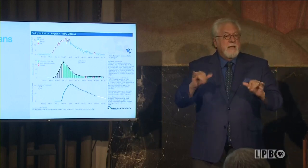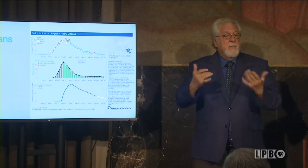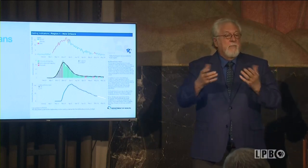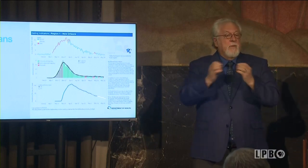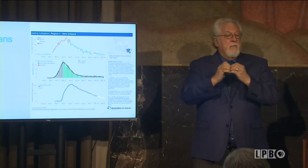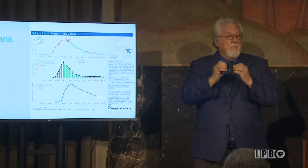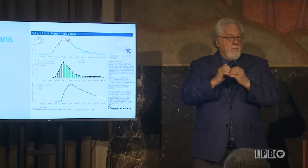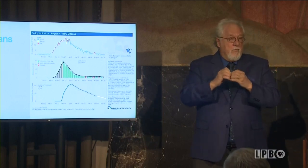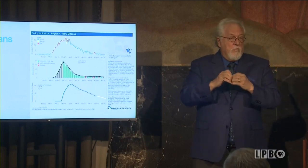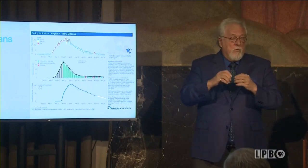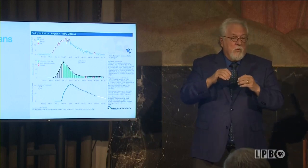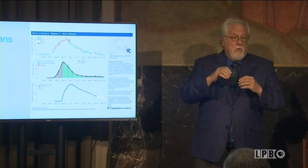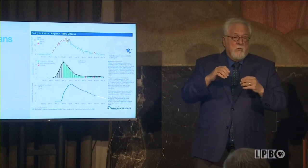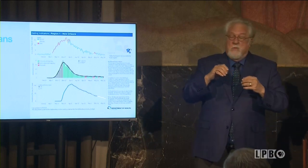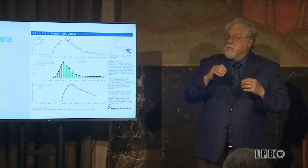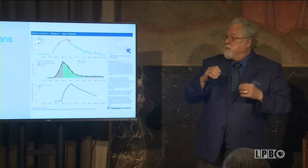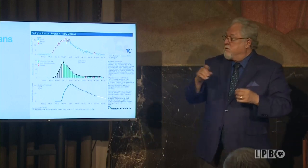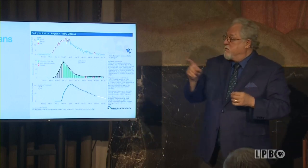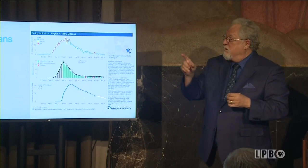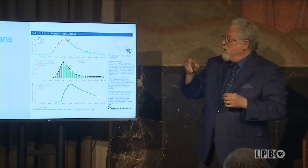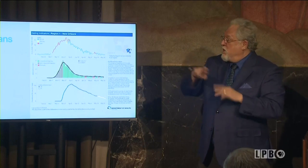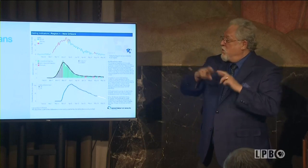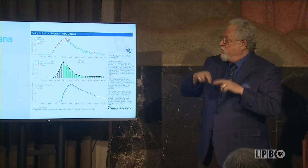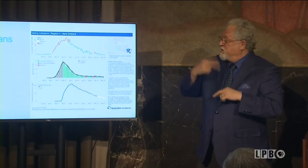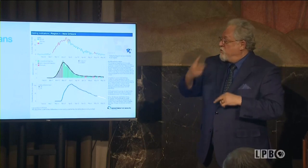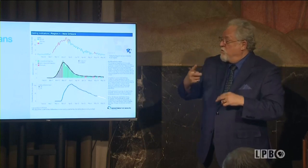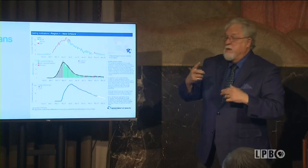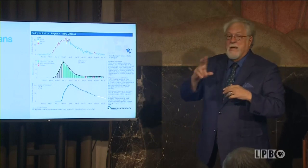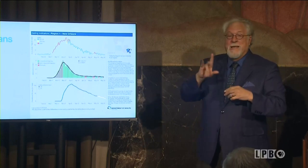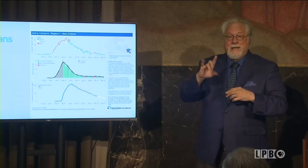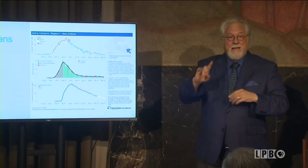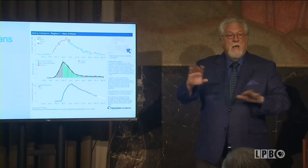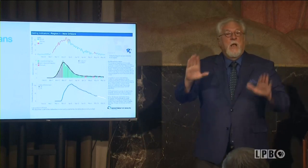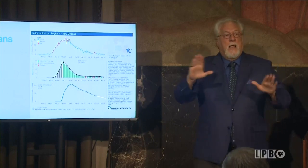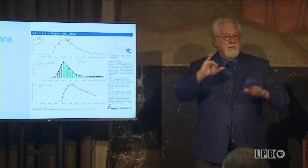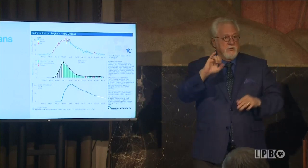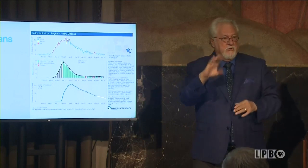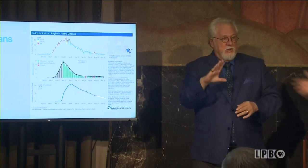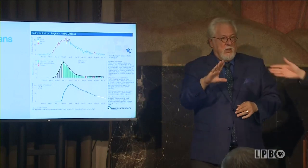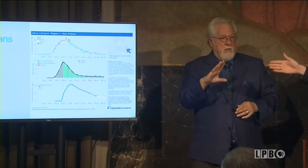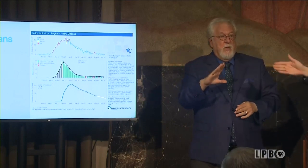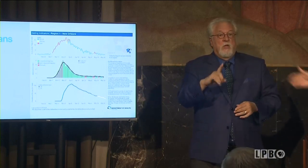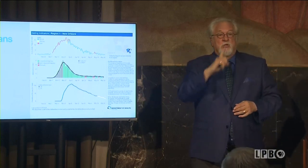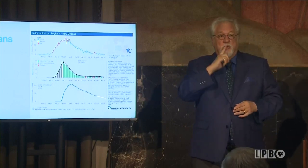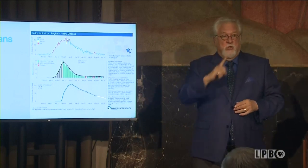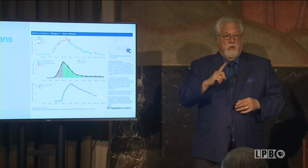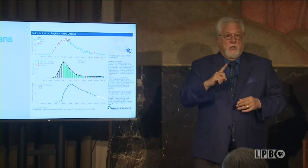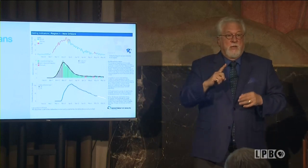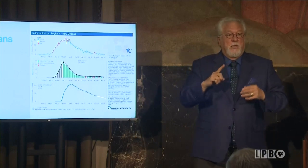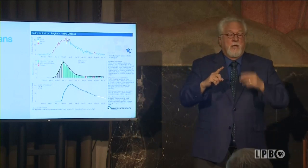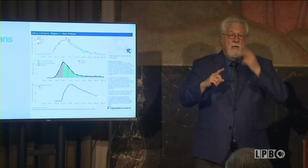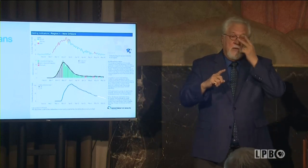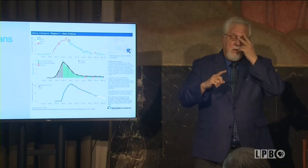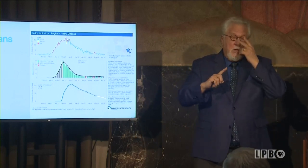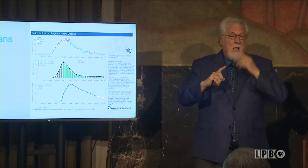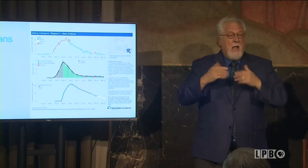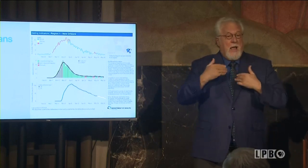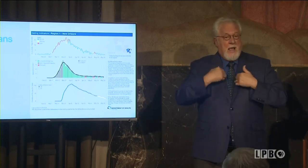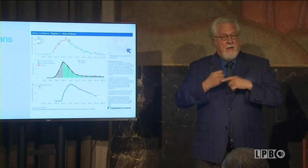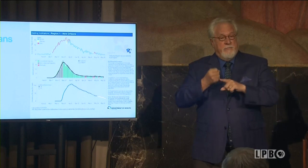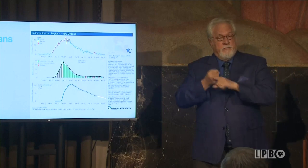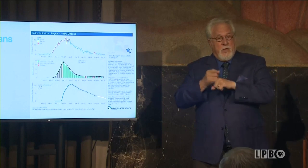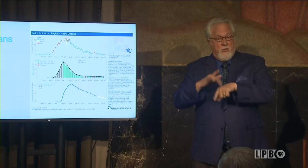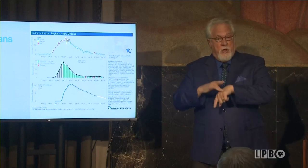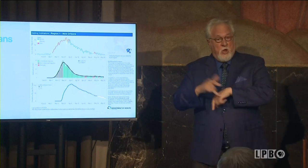extreme. We know that the Region 1 has done a really excellent job. Certainly the place with the earliest epidemic, the place